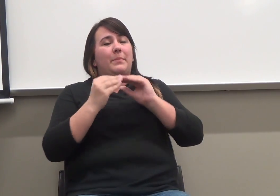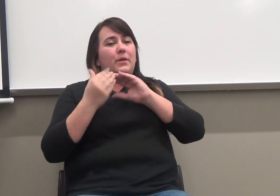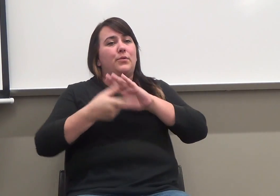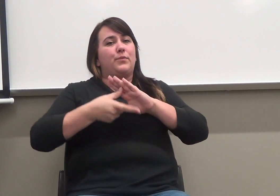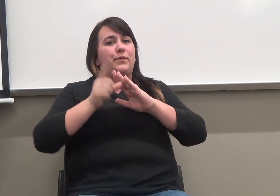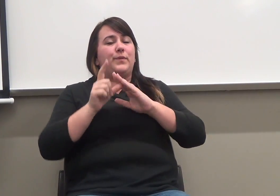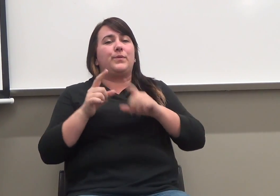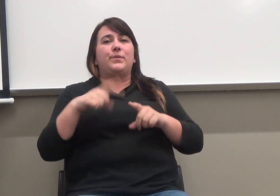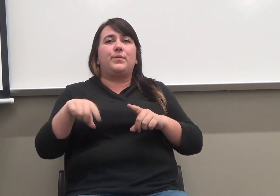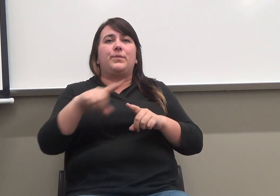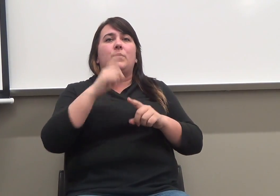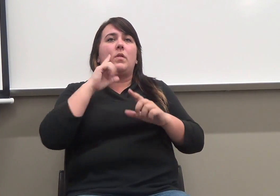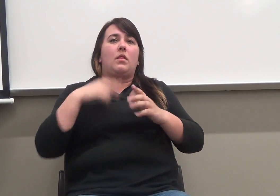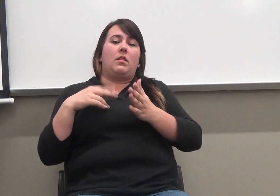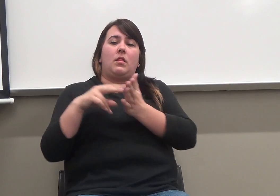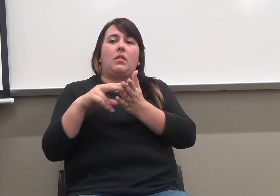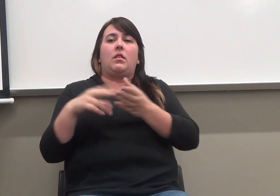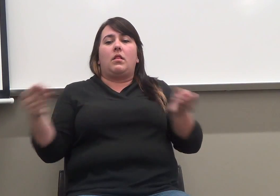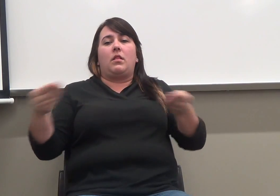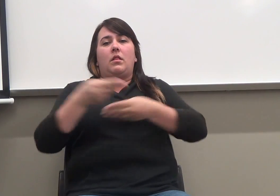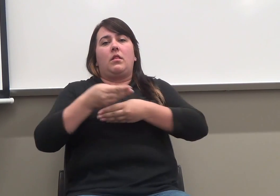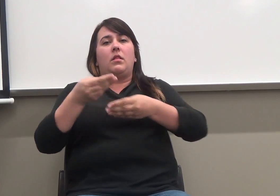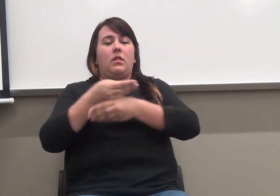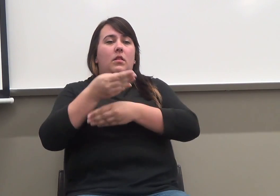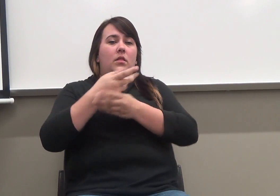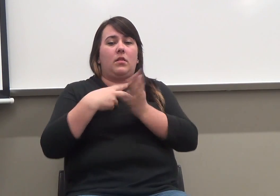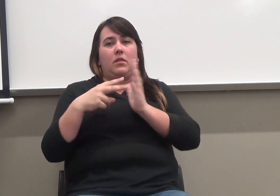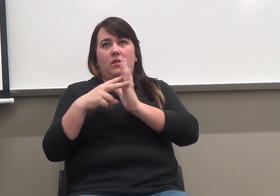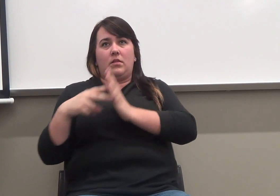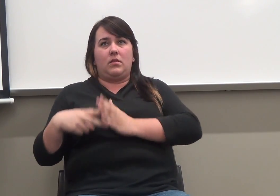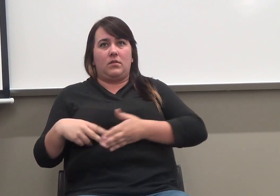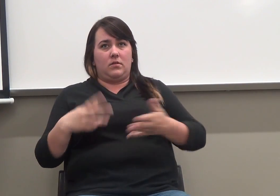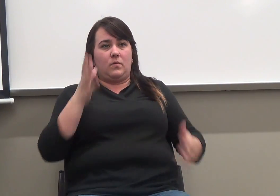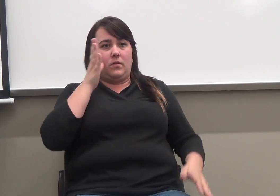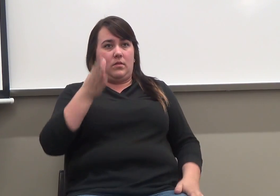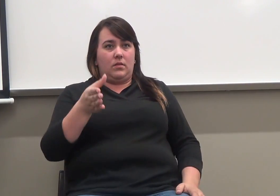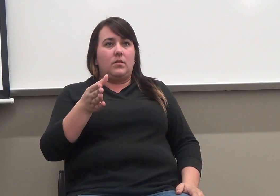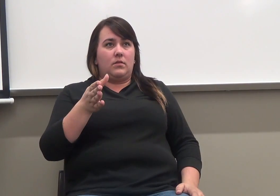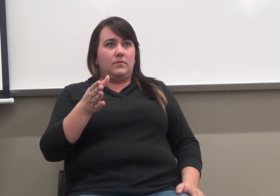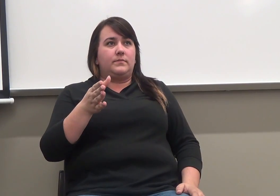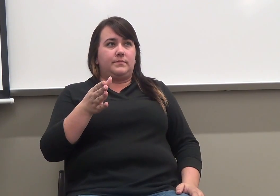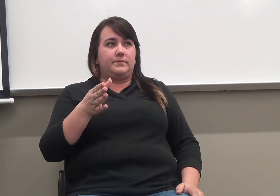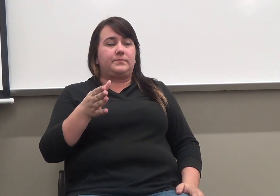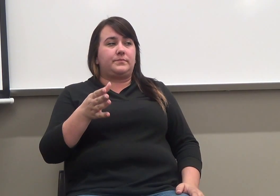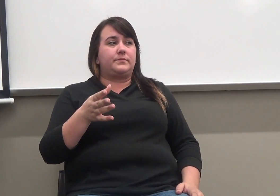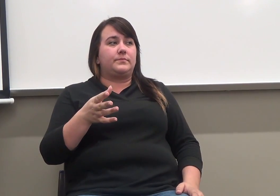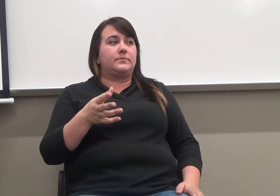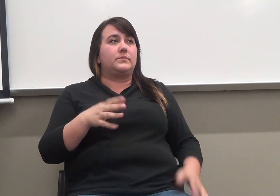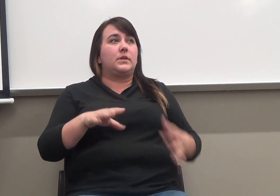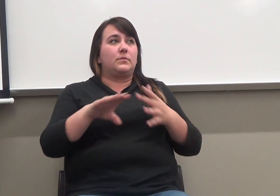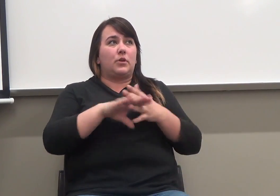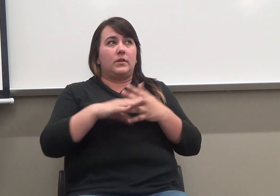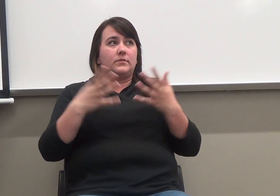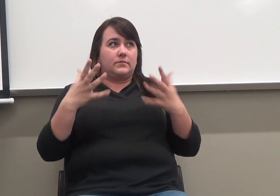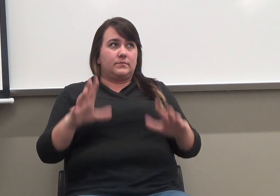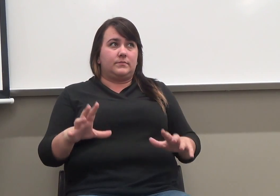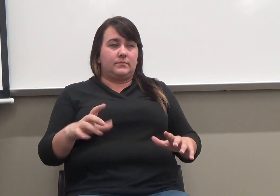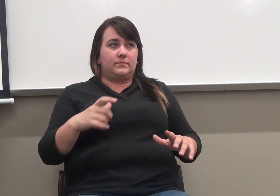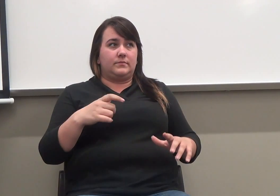you guys are going to look at your peers' papers. After the break, I'm going to just